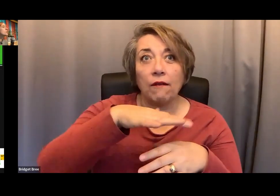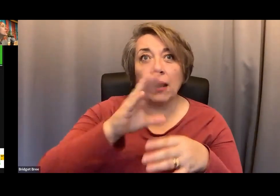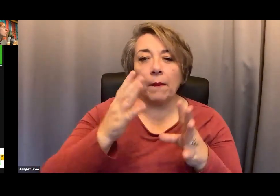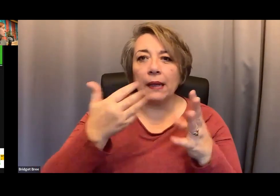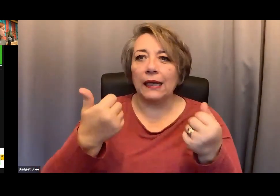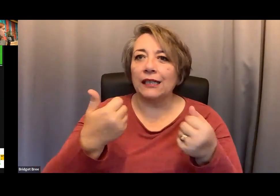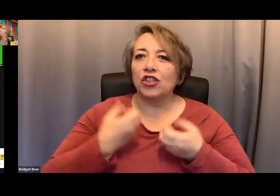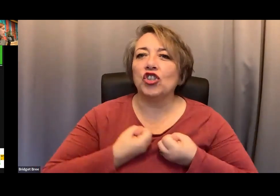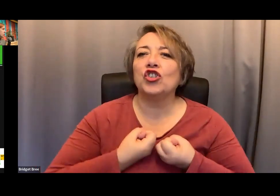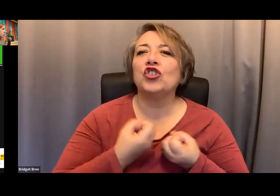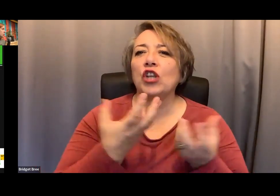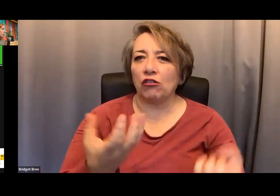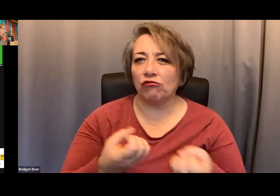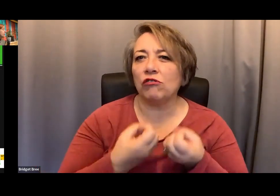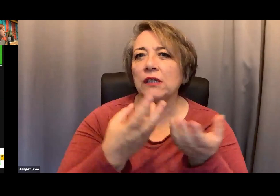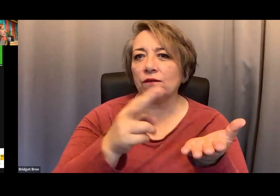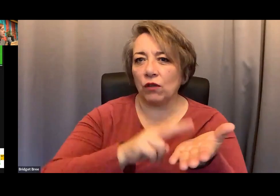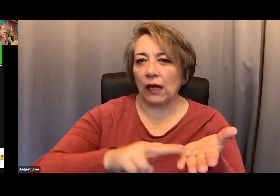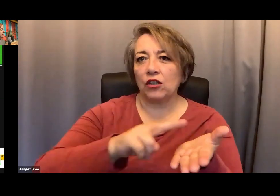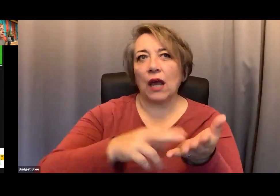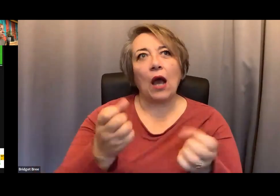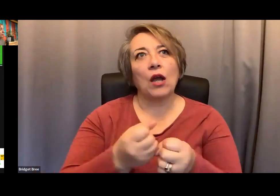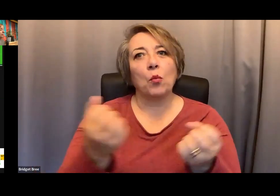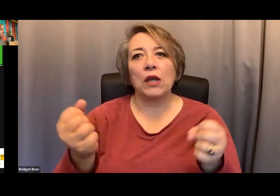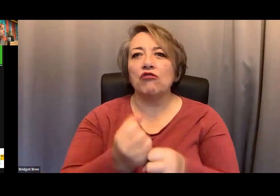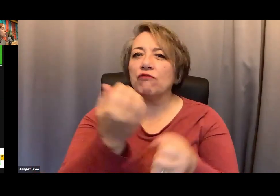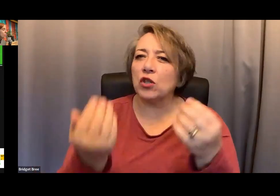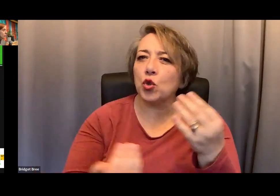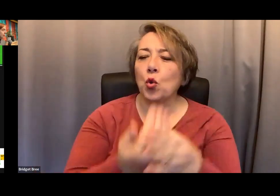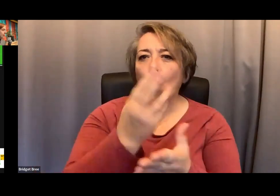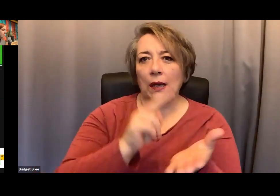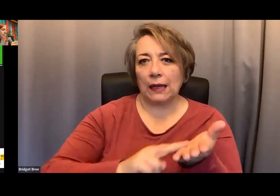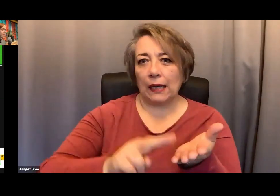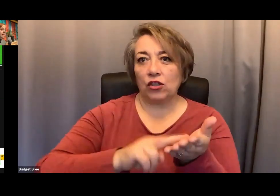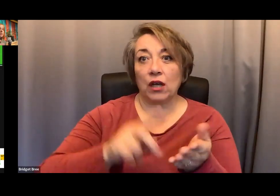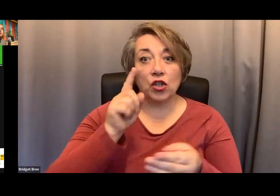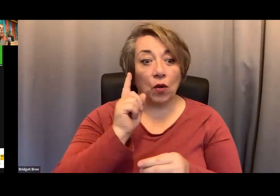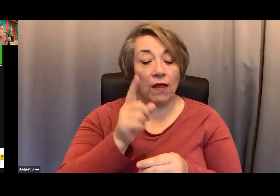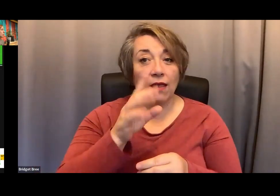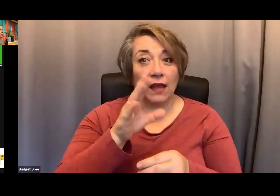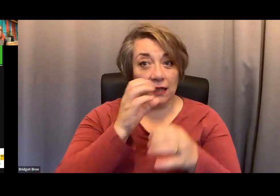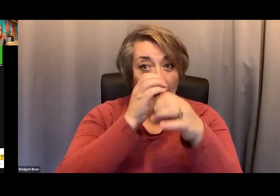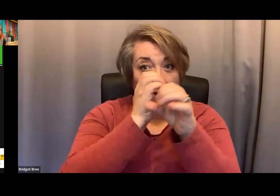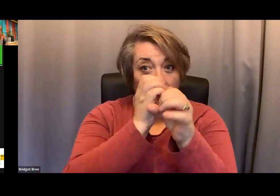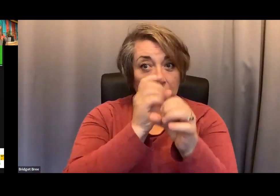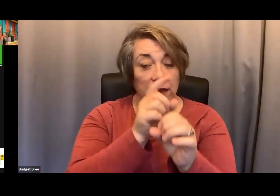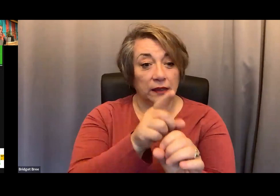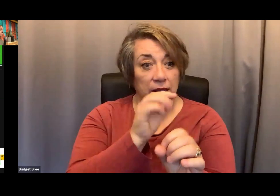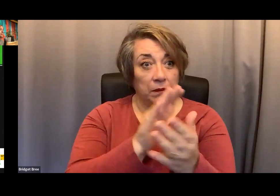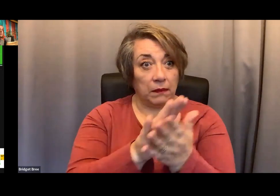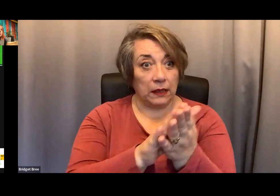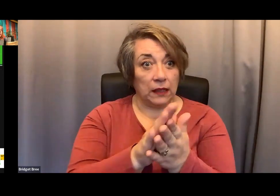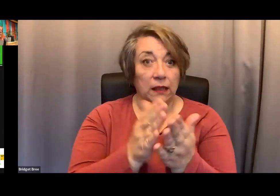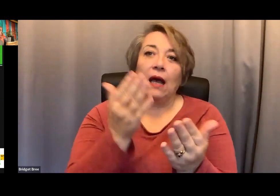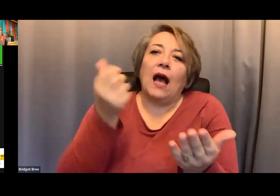restore and regenerate nearby nature? And this lens is inviting us to recognize that even though we're now sitting in buildings,